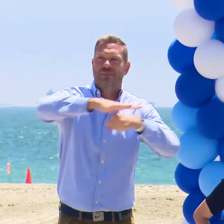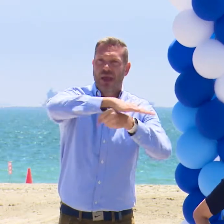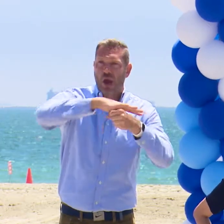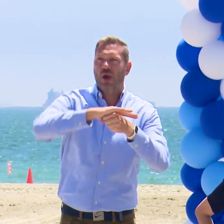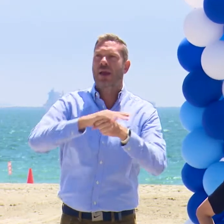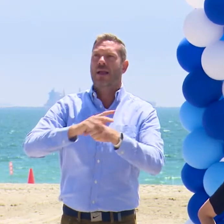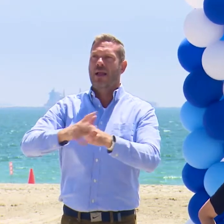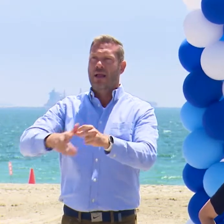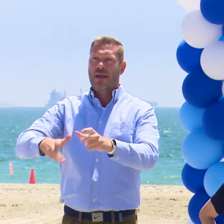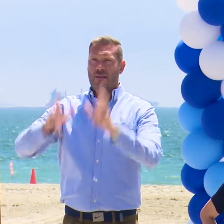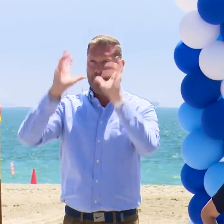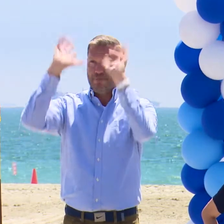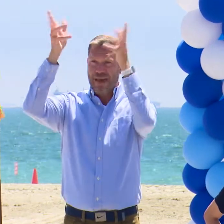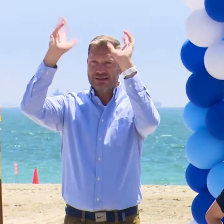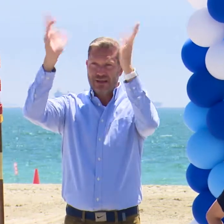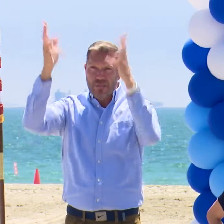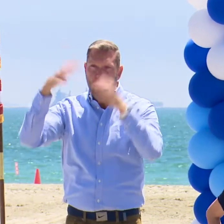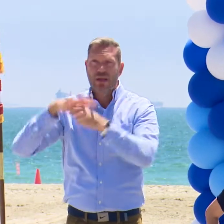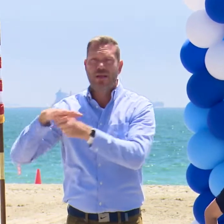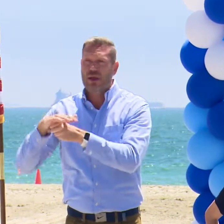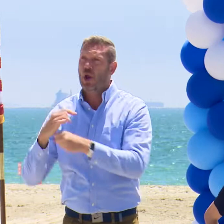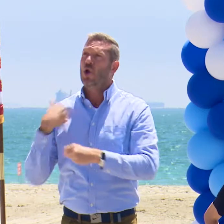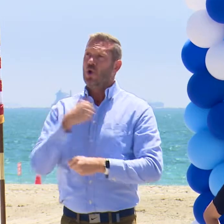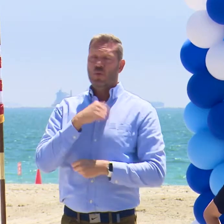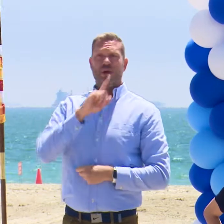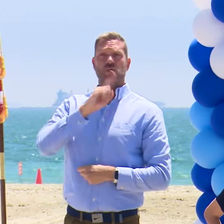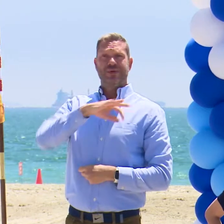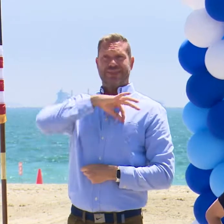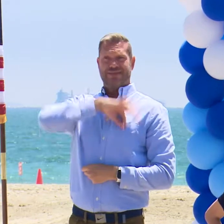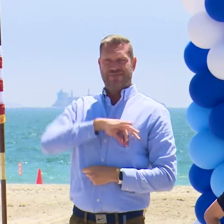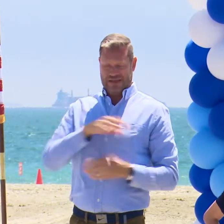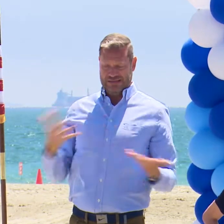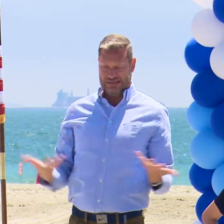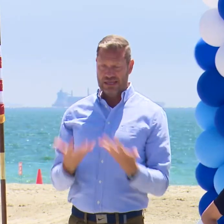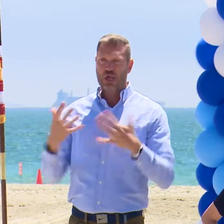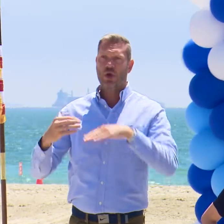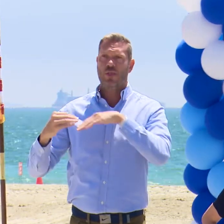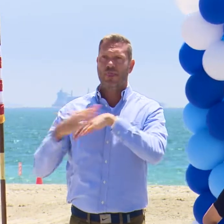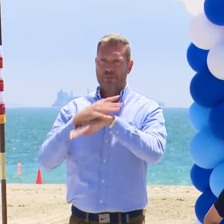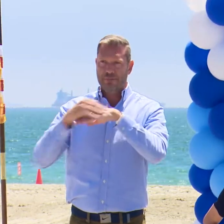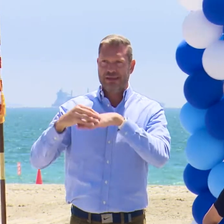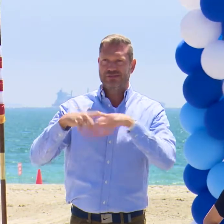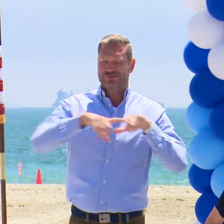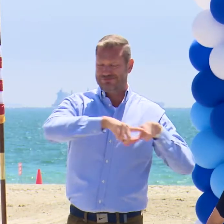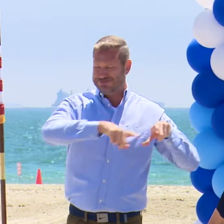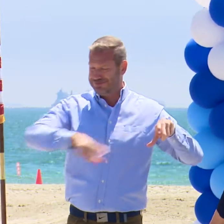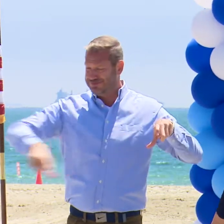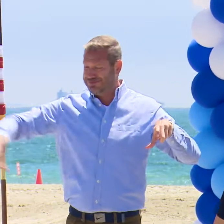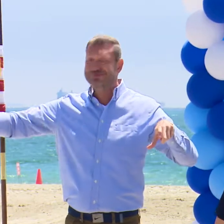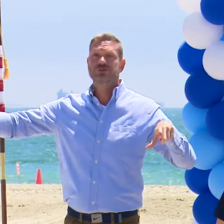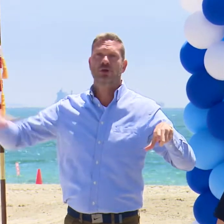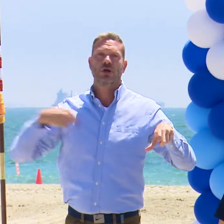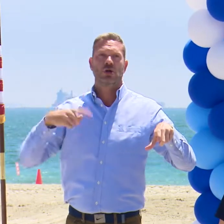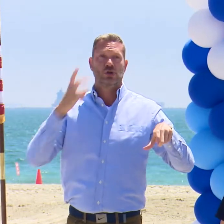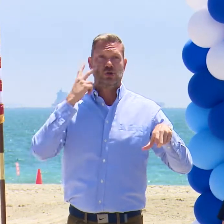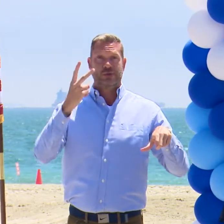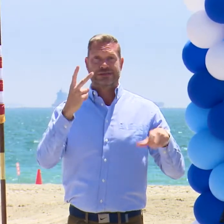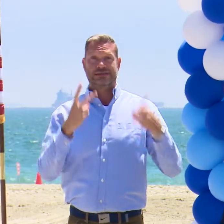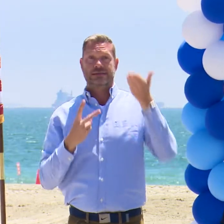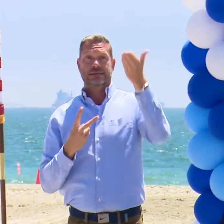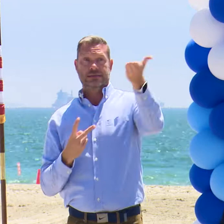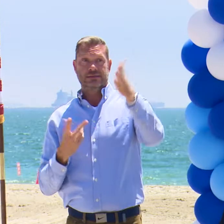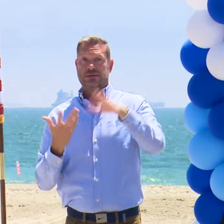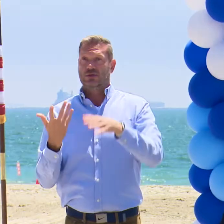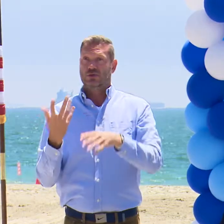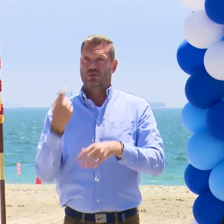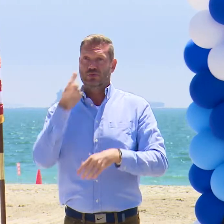amenities, we're making a lot of investments here on the coast. We're having a lot of great progress. You can see one of our concession stands just right behind us.